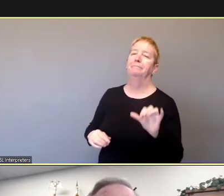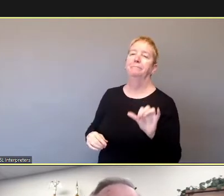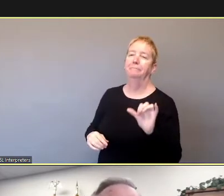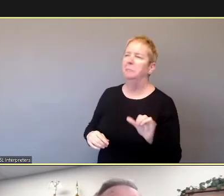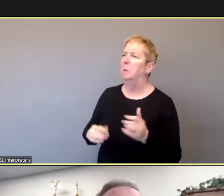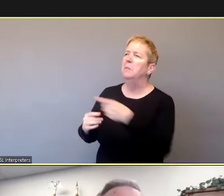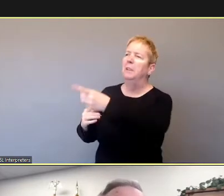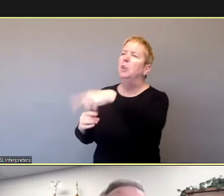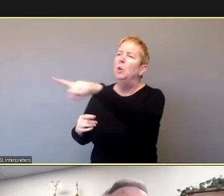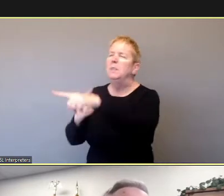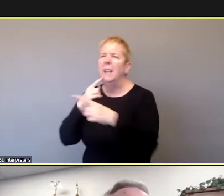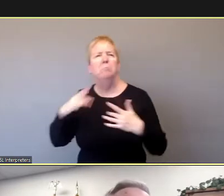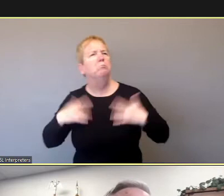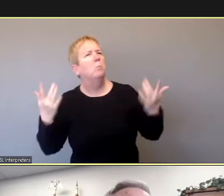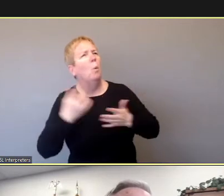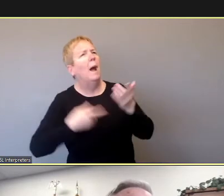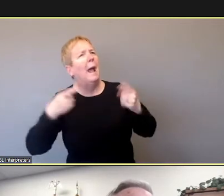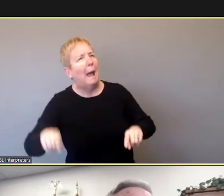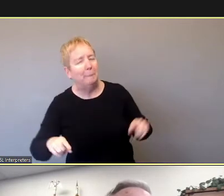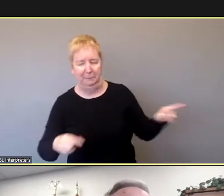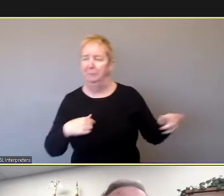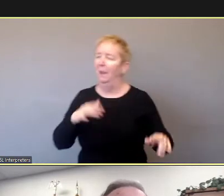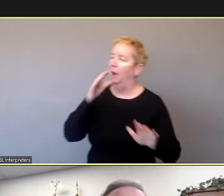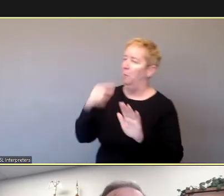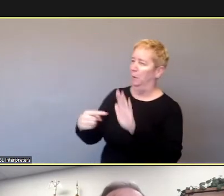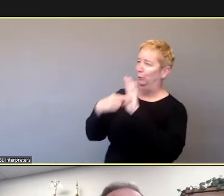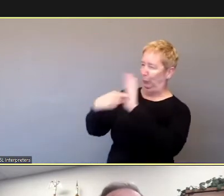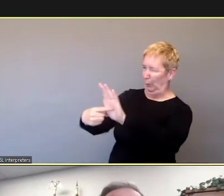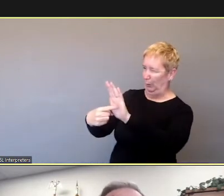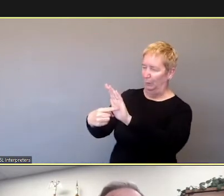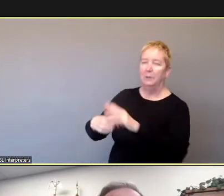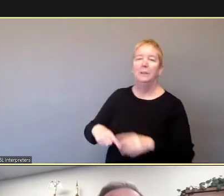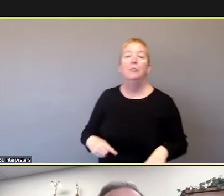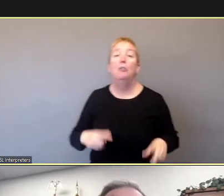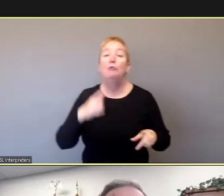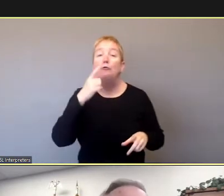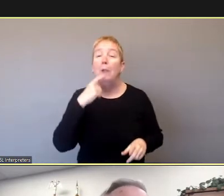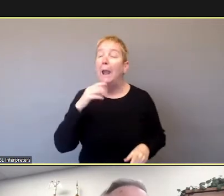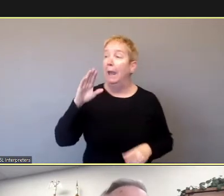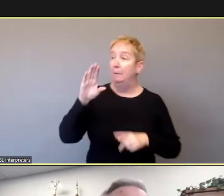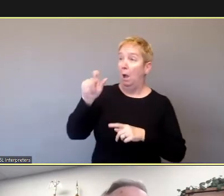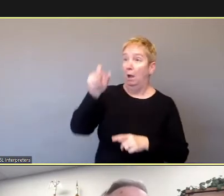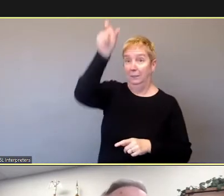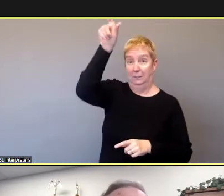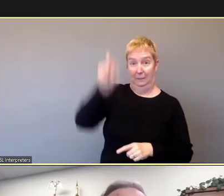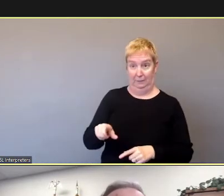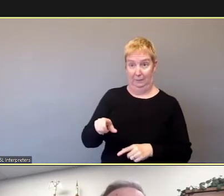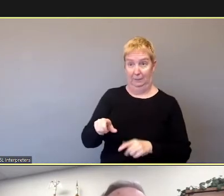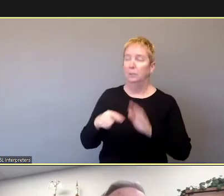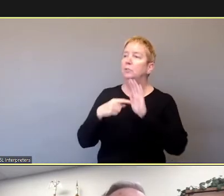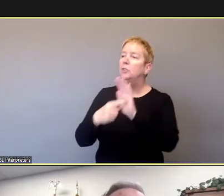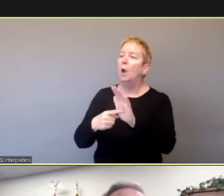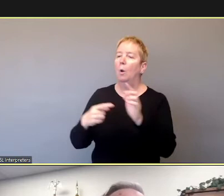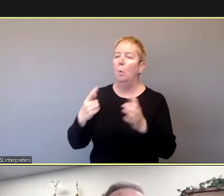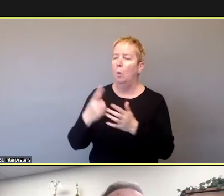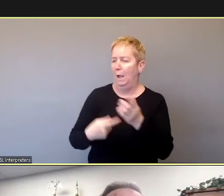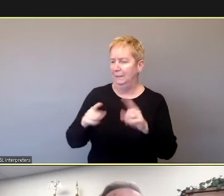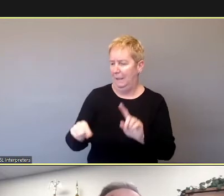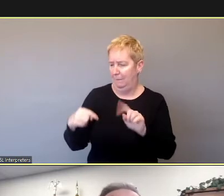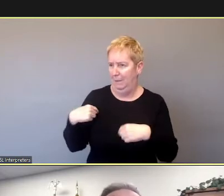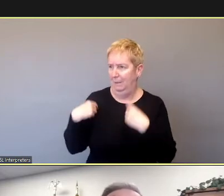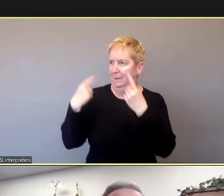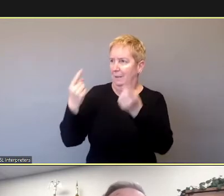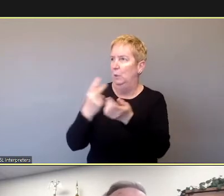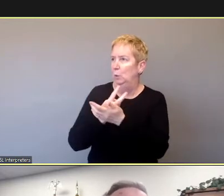the story better than anything else. The red boxes indicate what's happened over the past 2 week period of time.